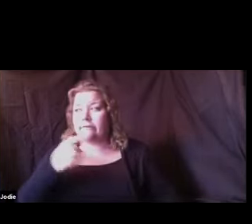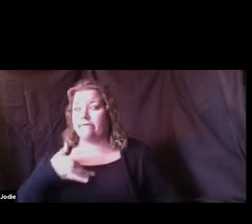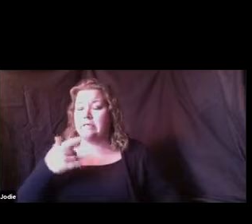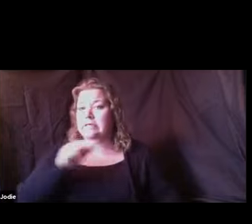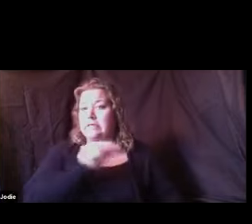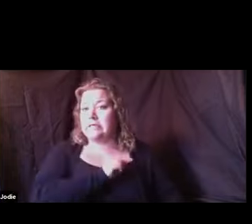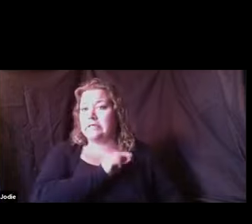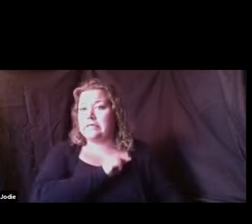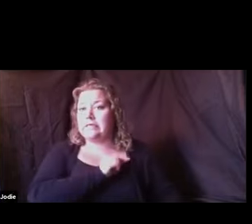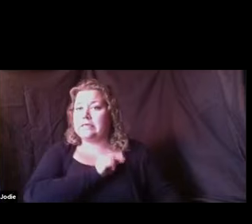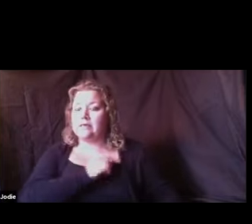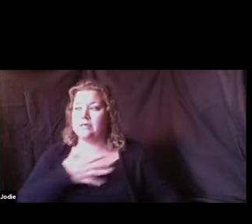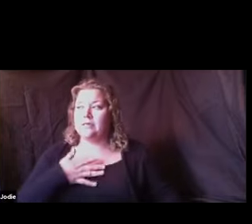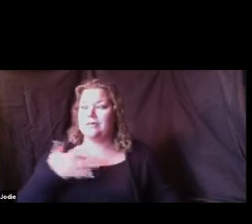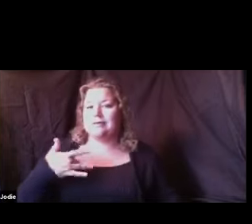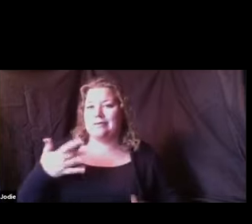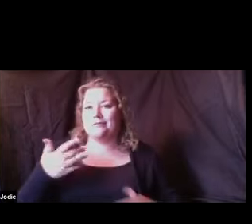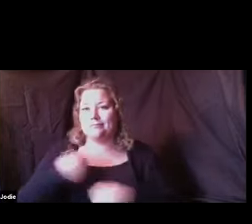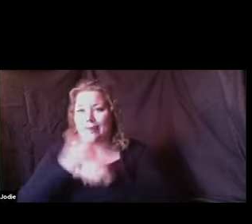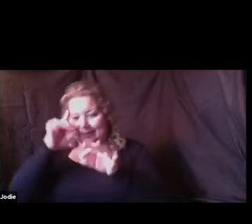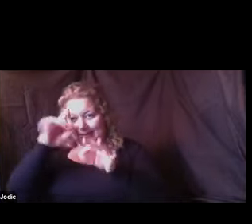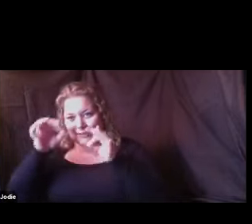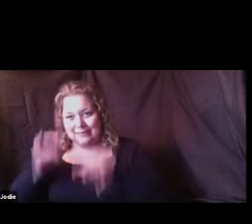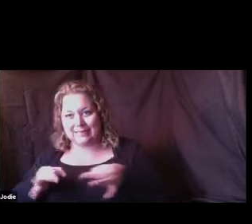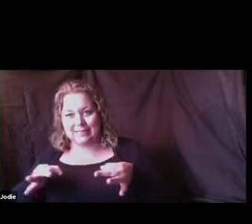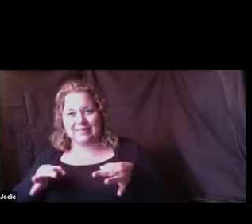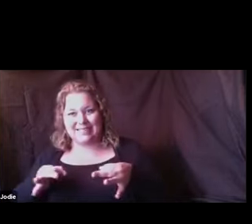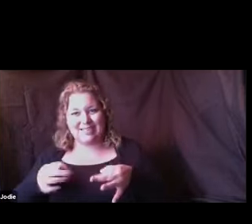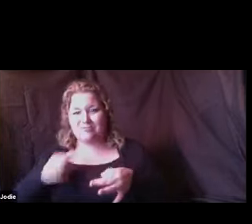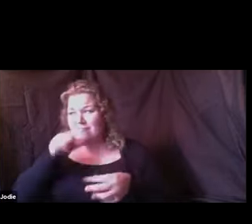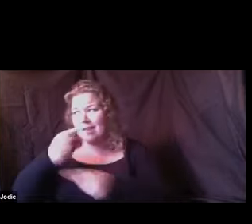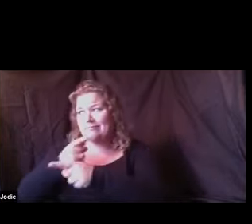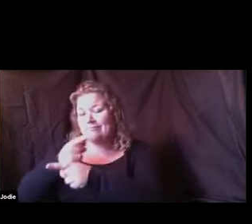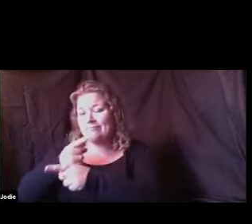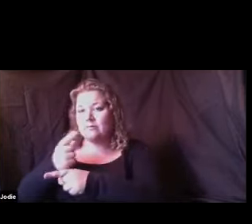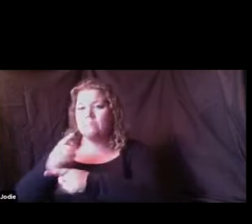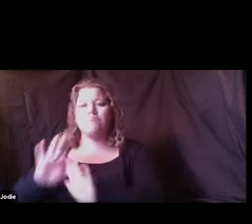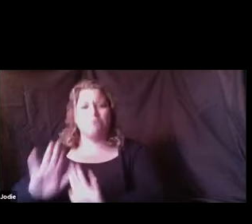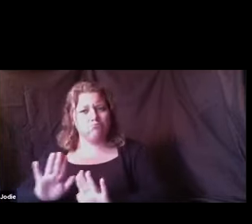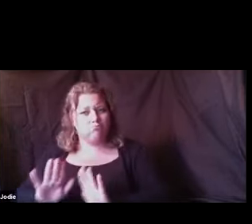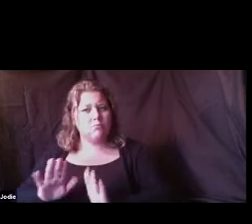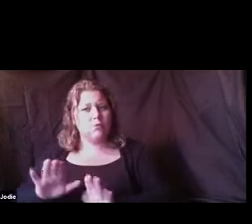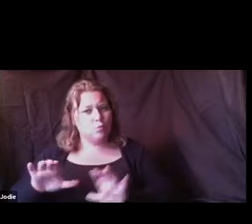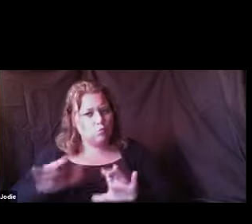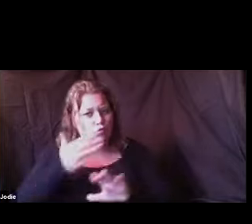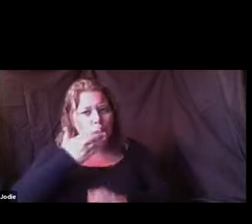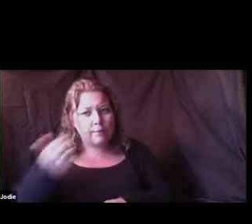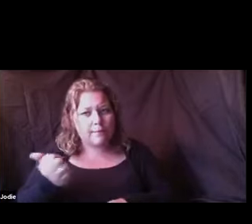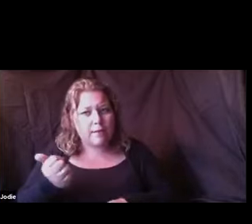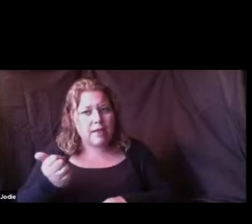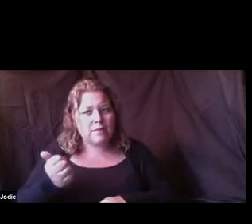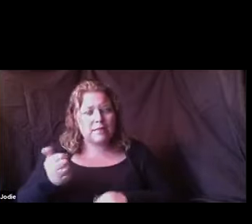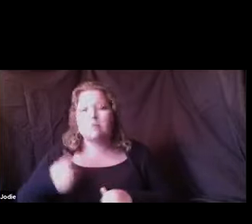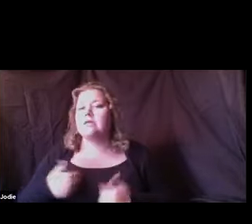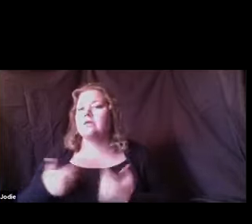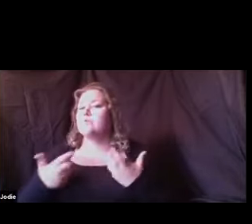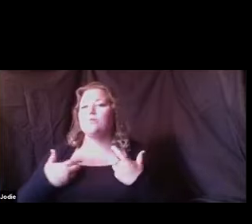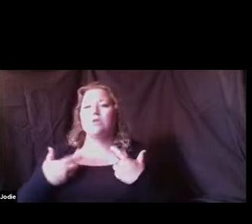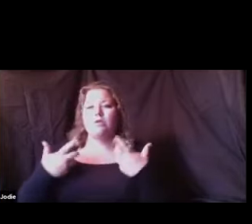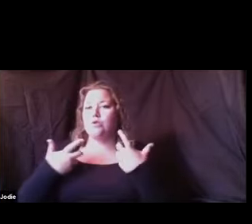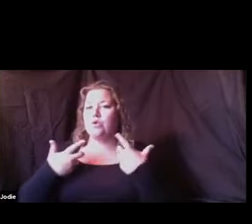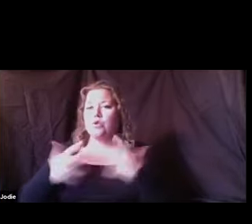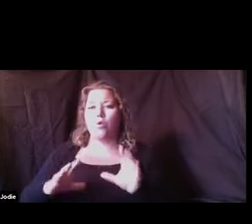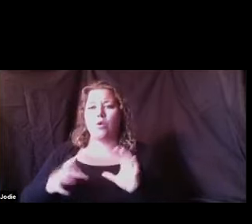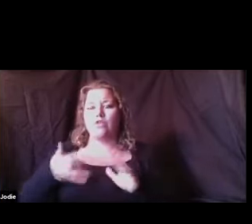done something or made a decision that you don't feel good about. We're doing our best all the time, and we don't want you to